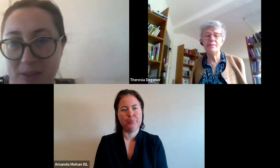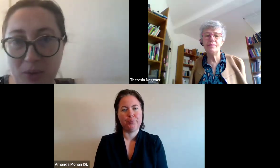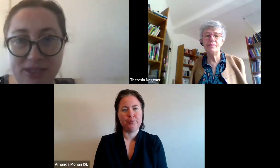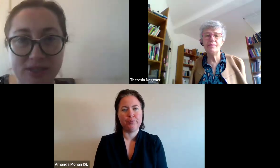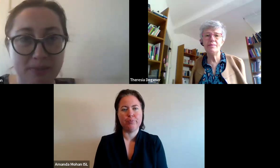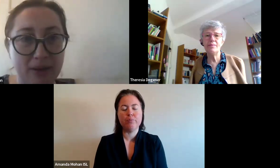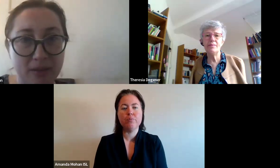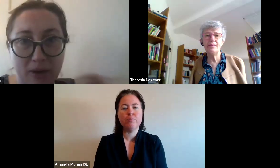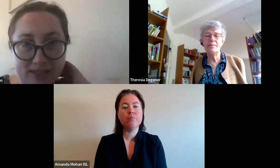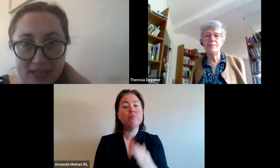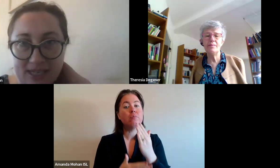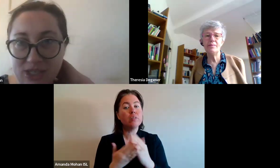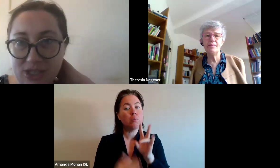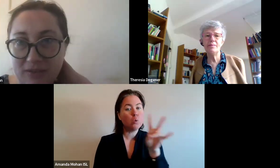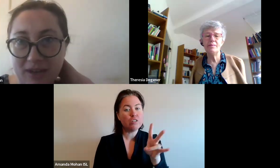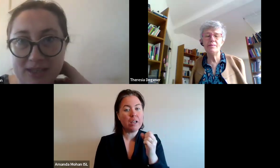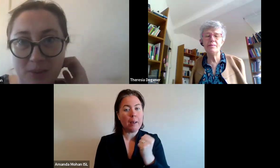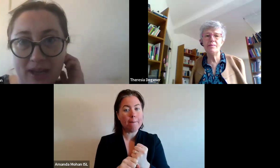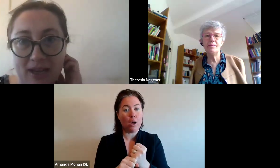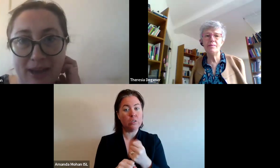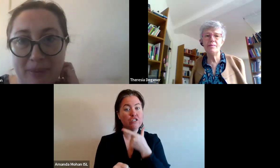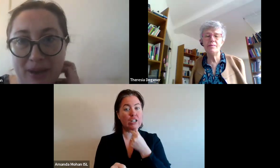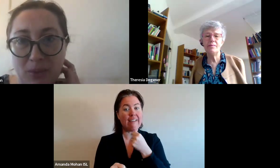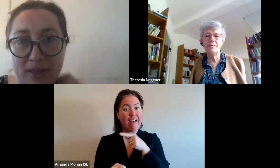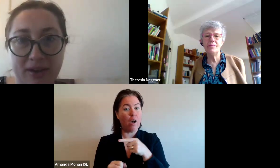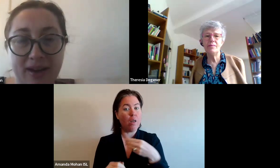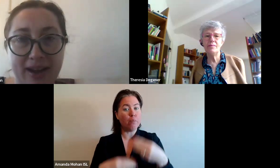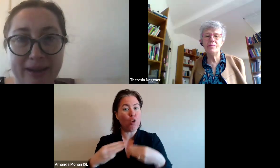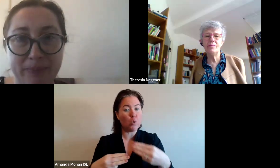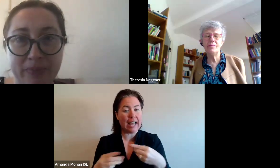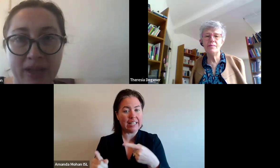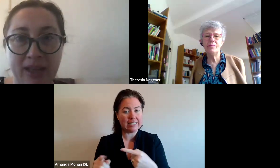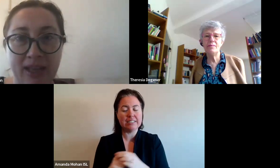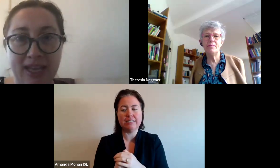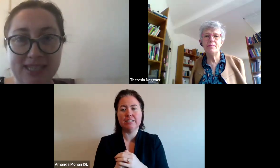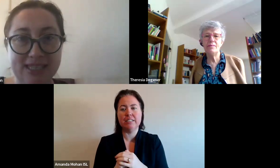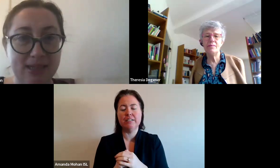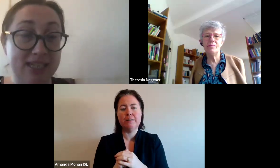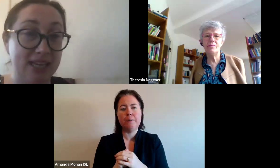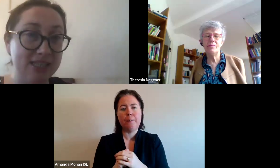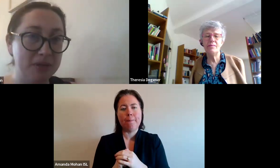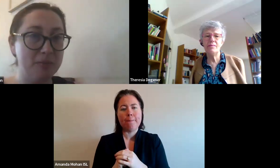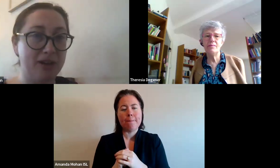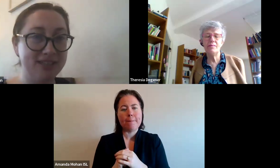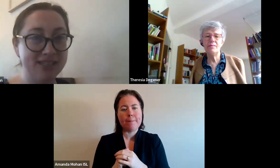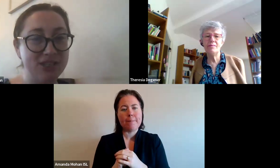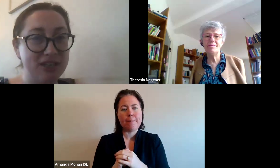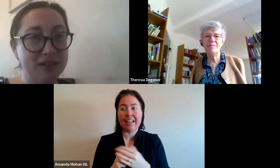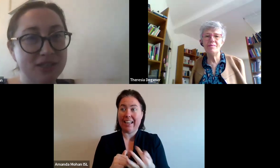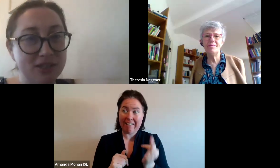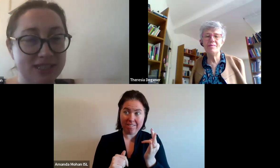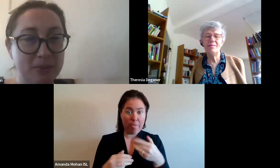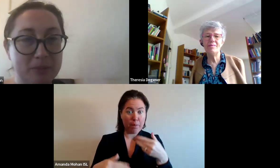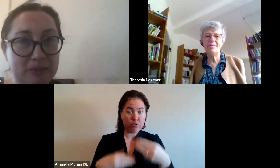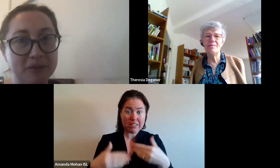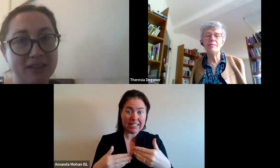We have some questions about the process in Geneva as well, about whether it's accessible, the process in